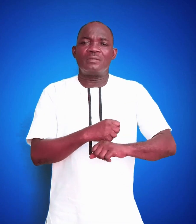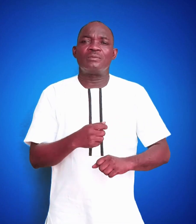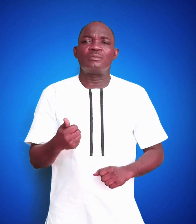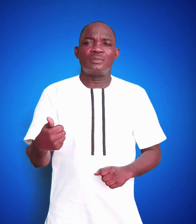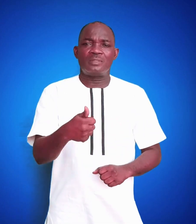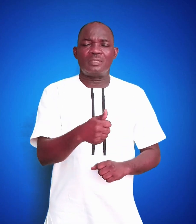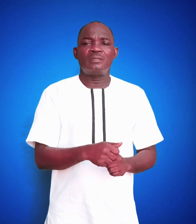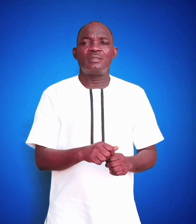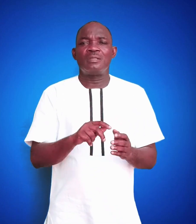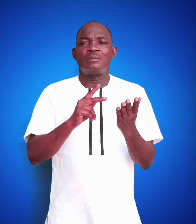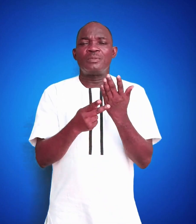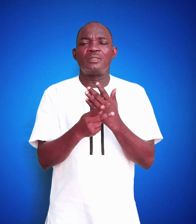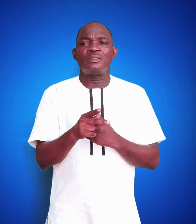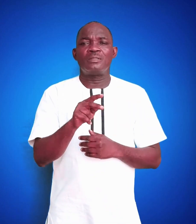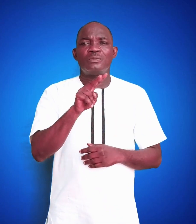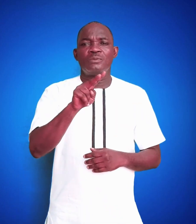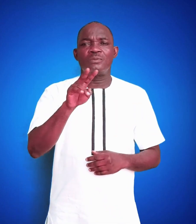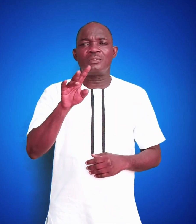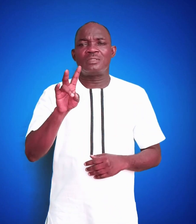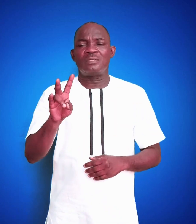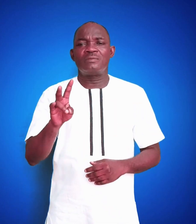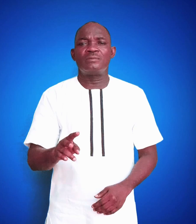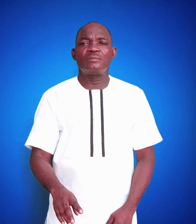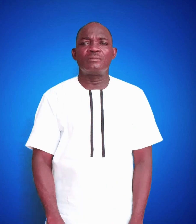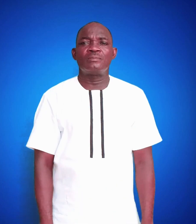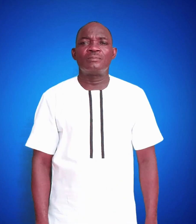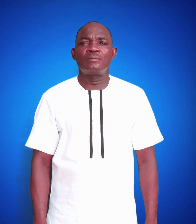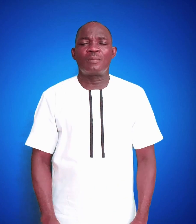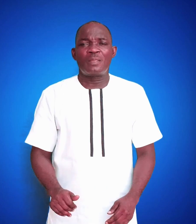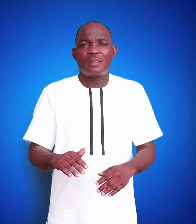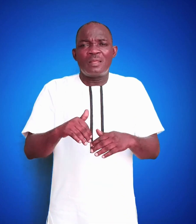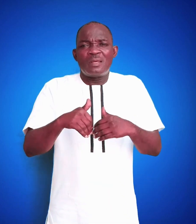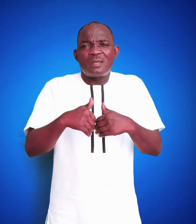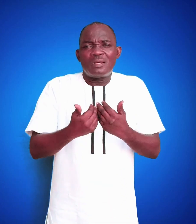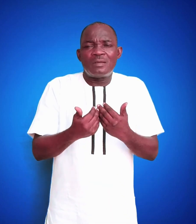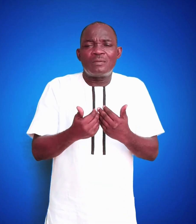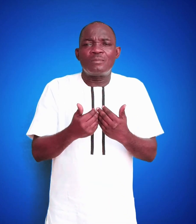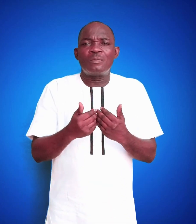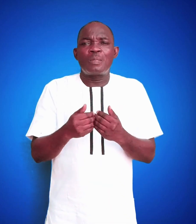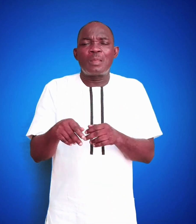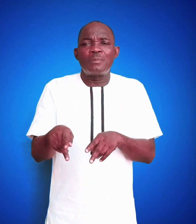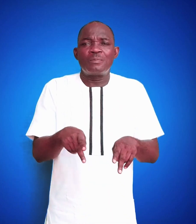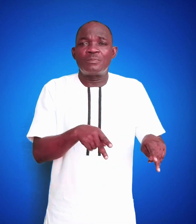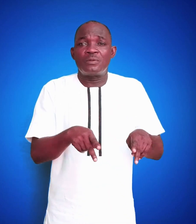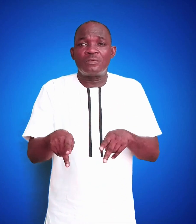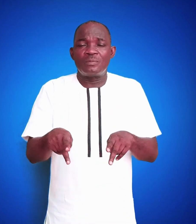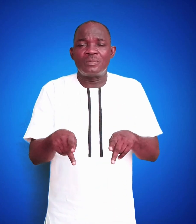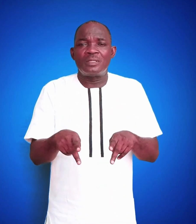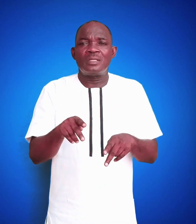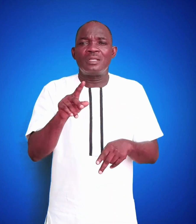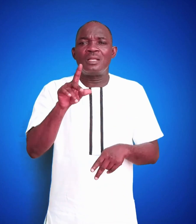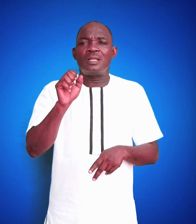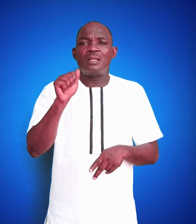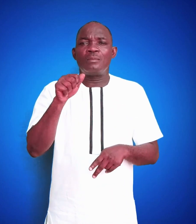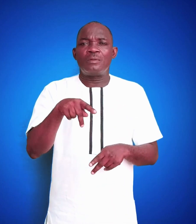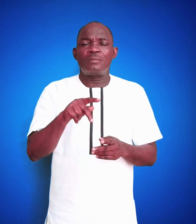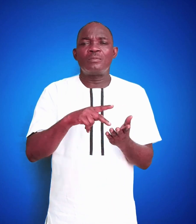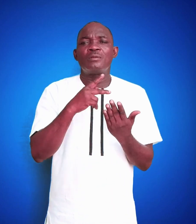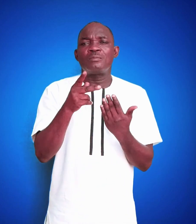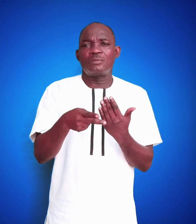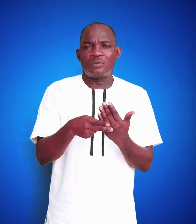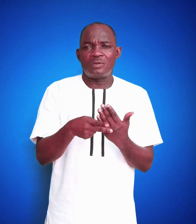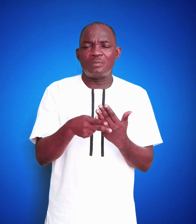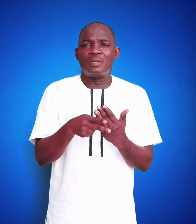Safeguards. Page 27. How is the performance of the LEAP